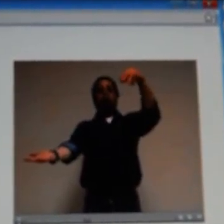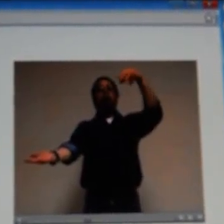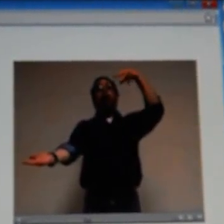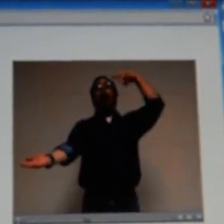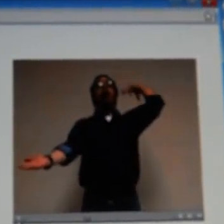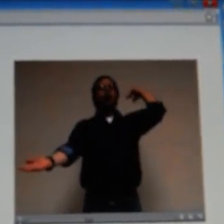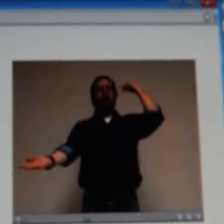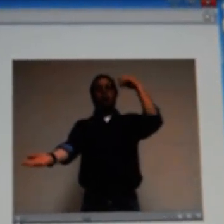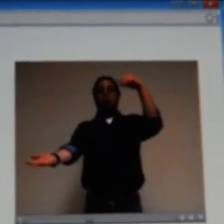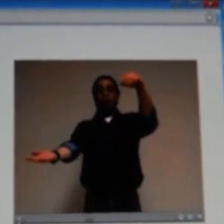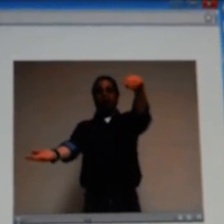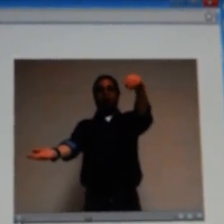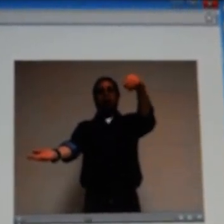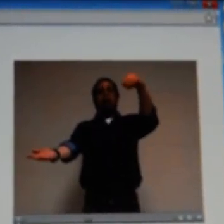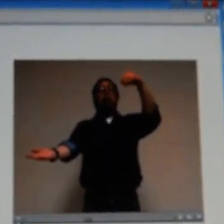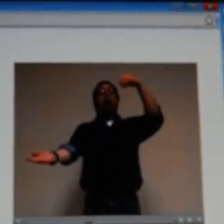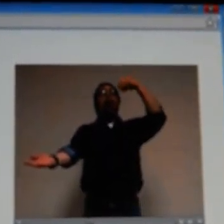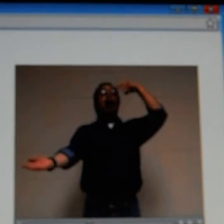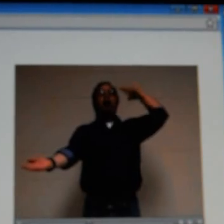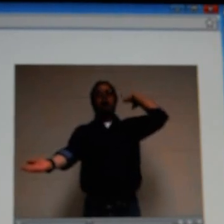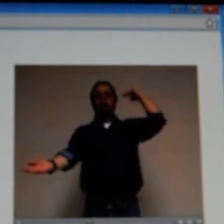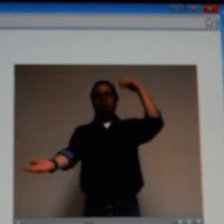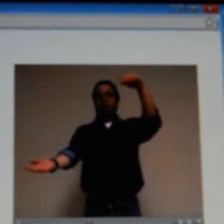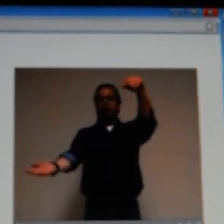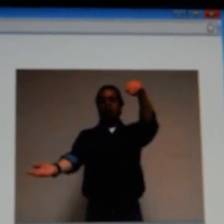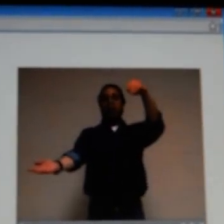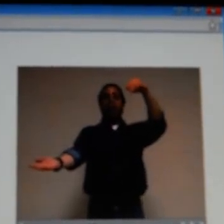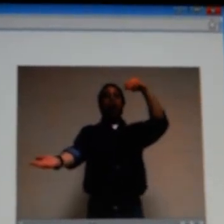up to the man and a monitor attached to him.